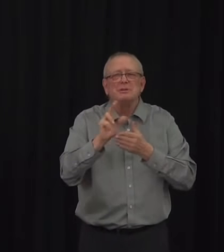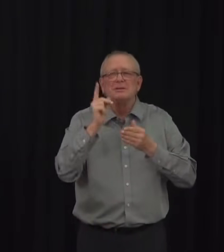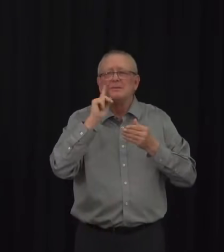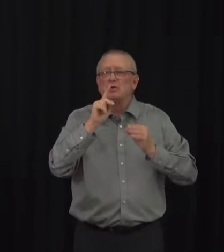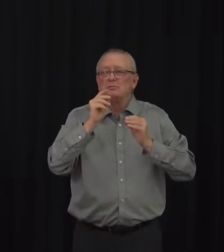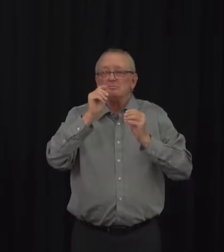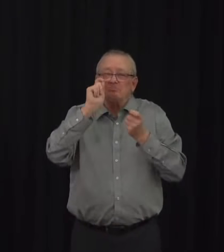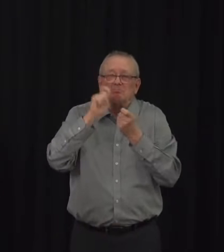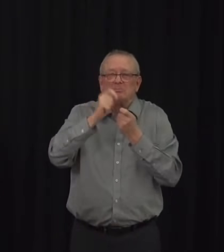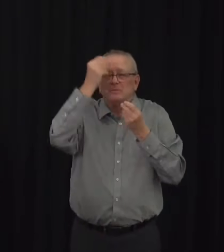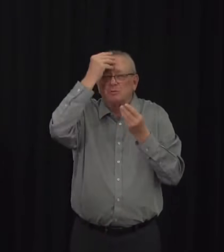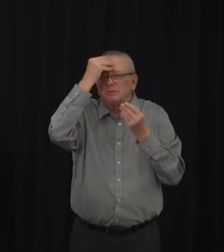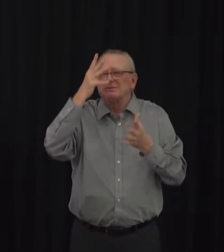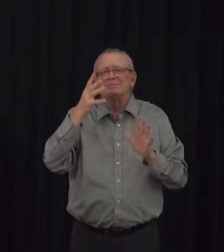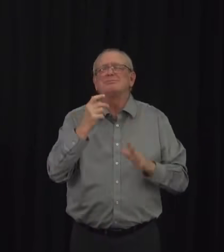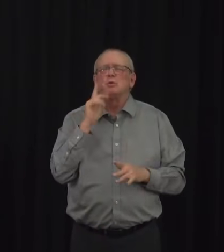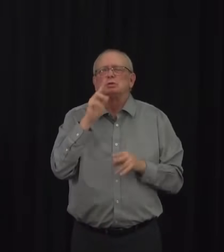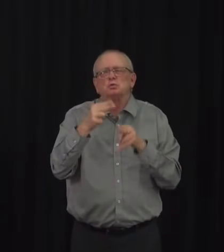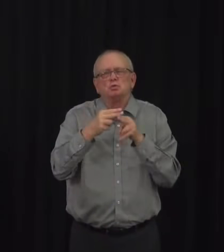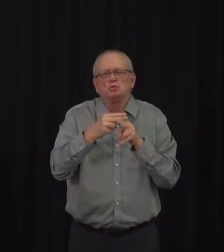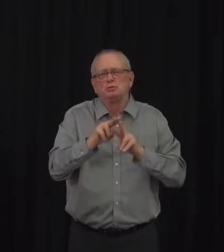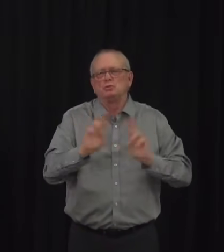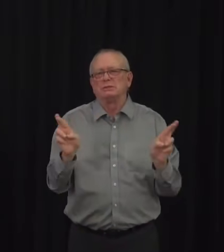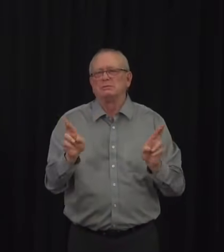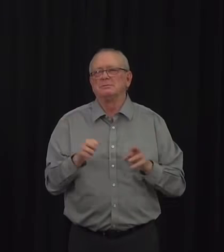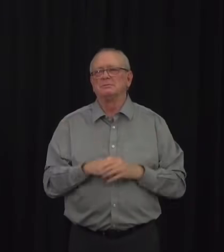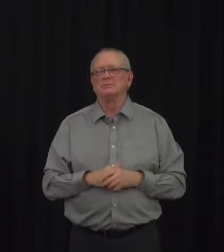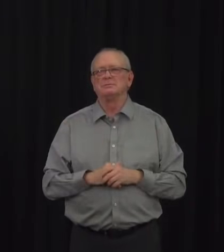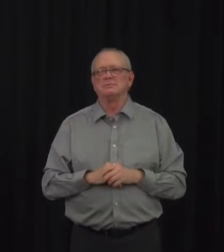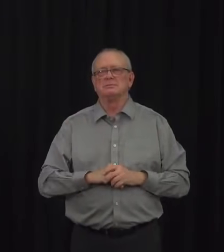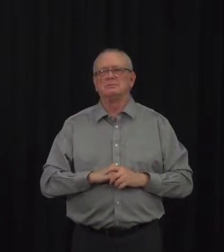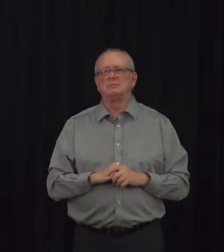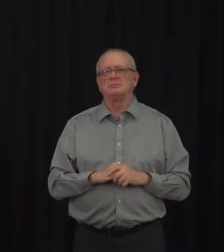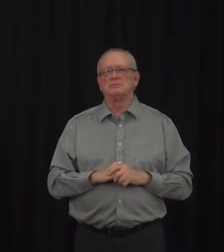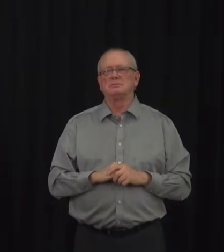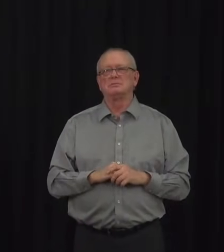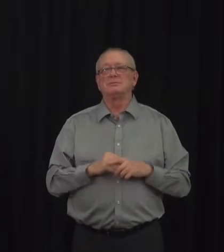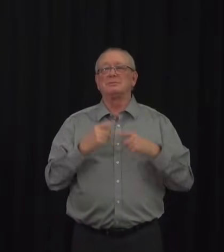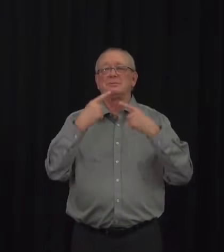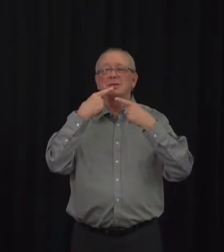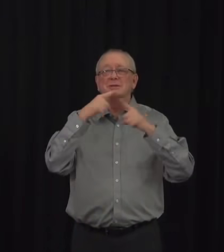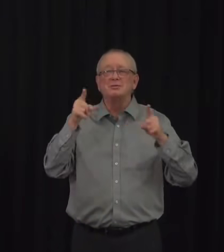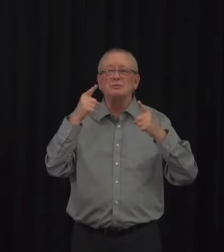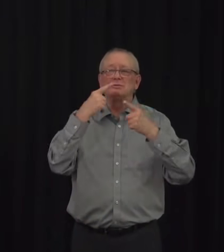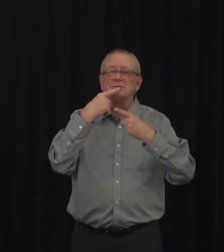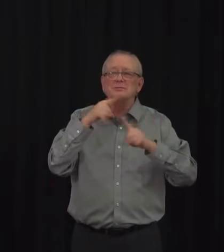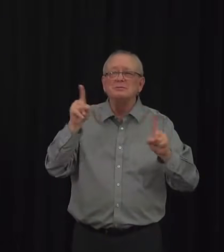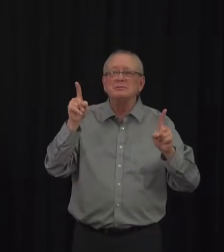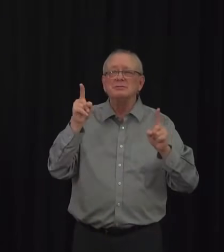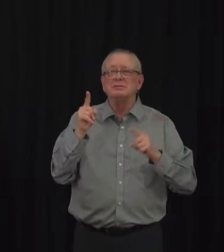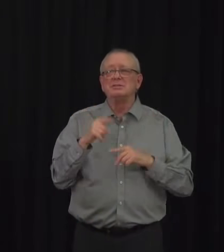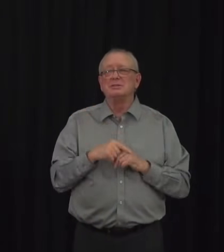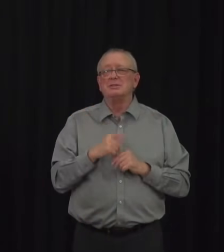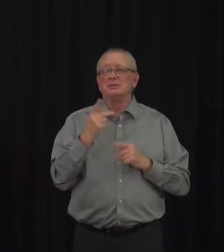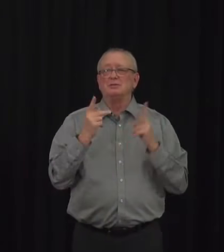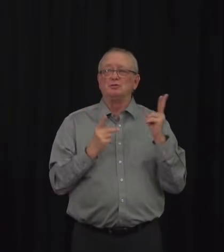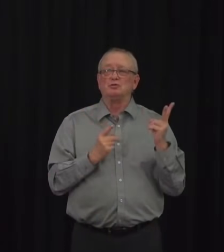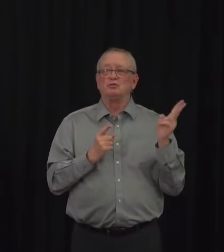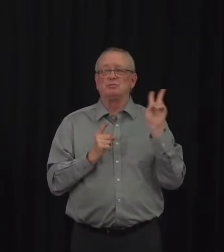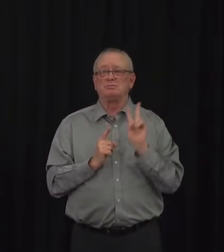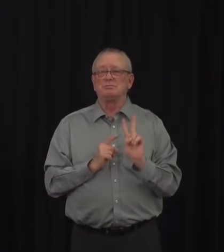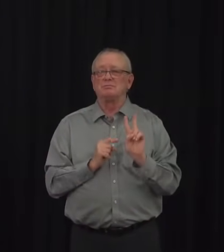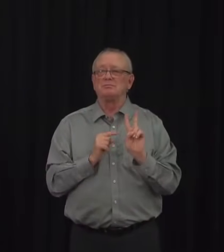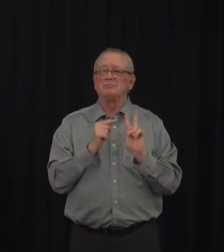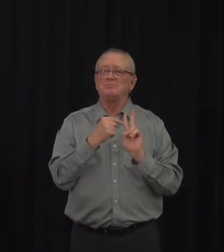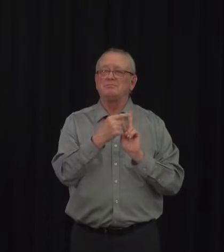respect to the availabilities and the attendance at them, I think that there are different roles and responsibilities